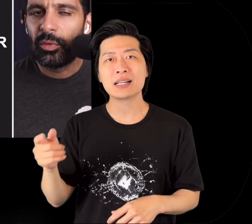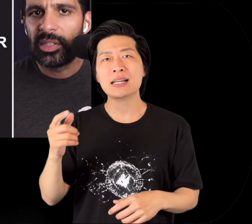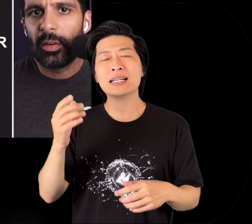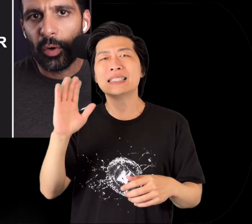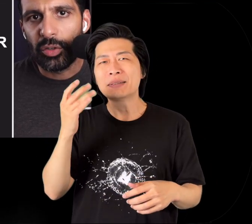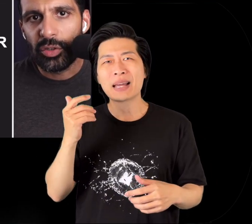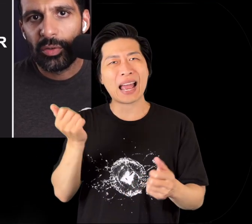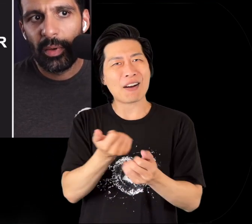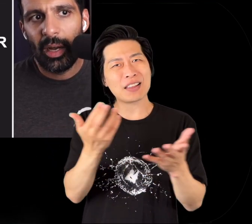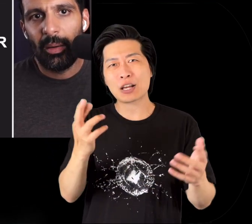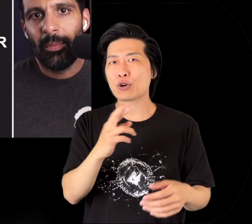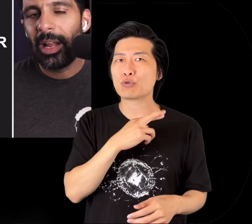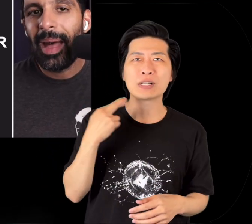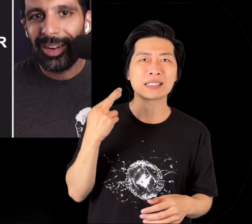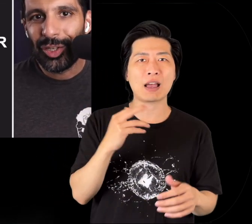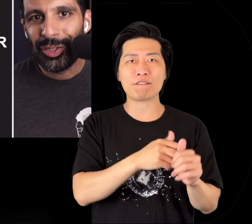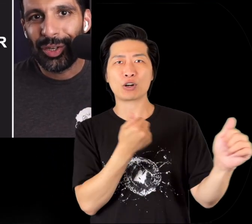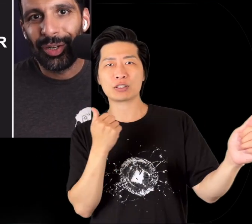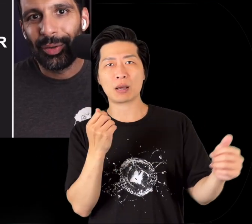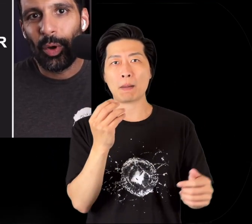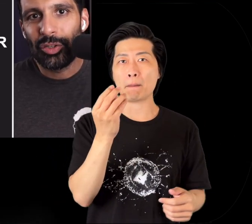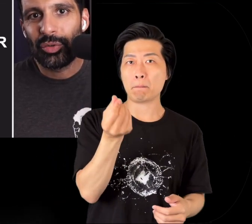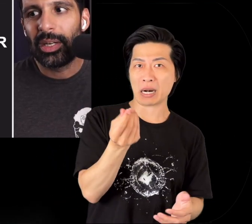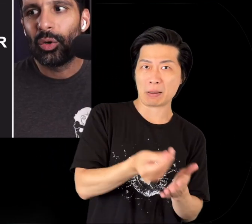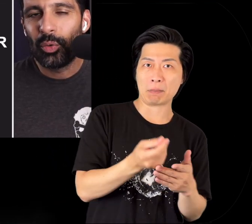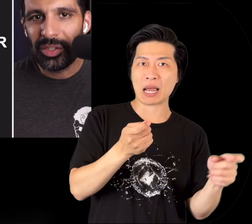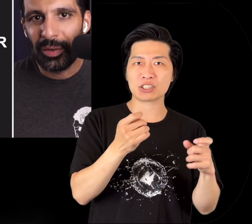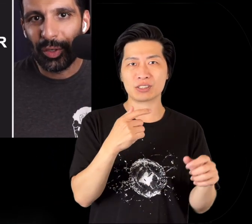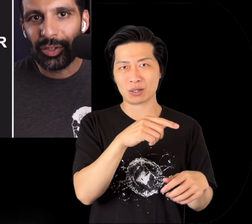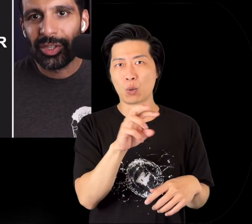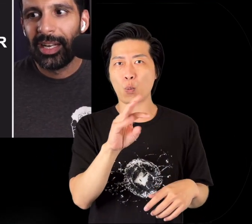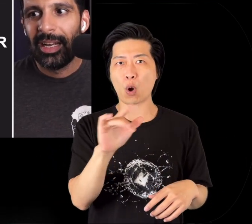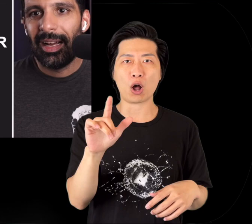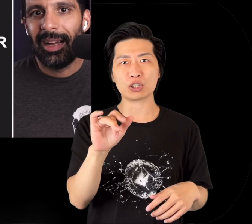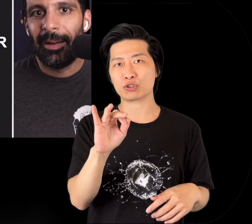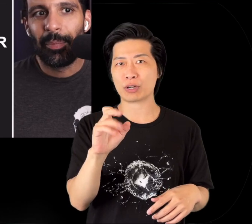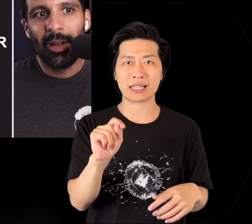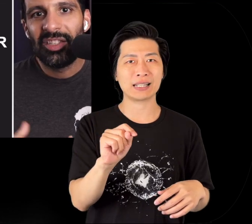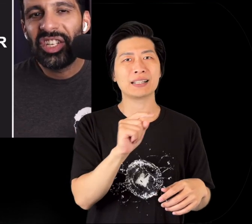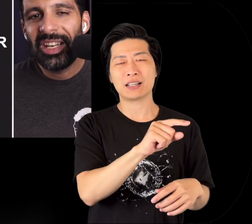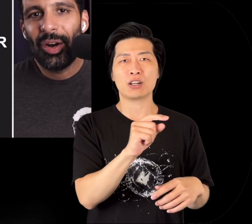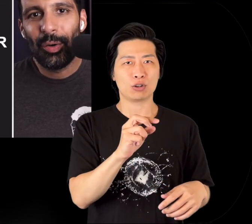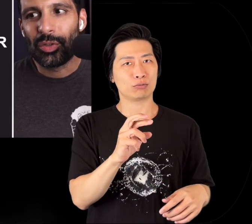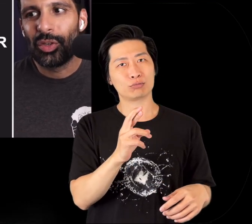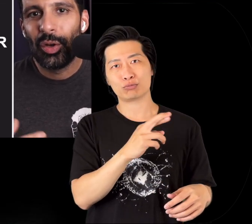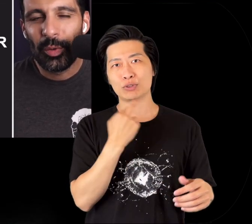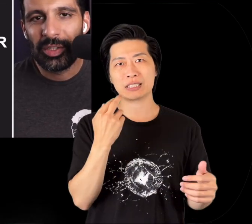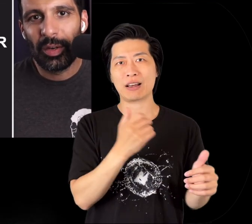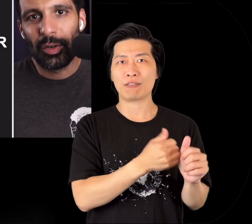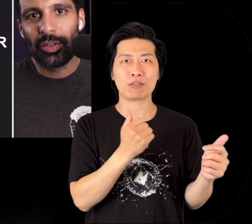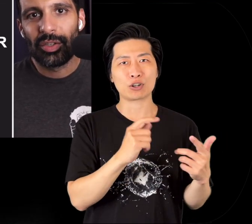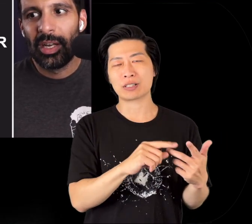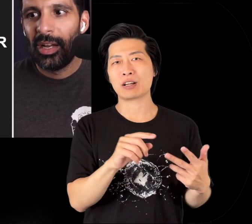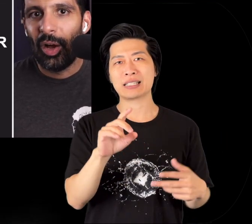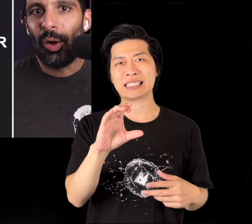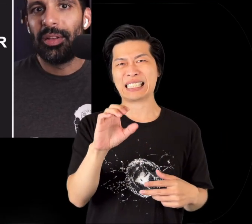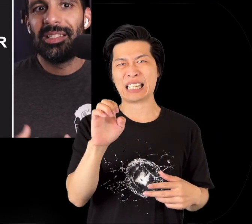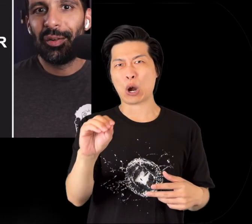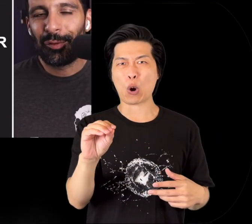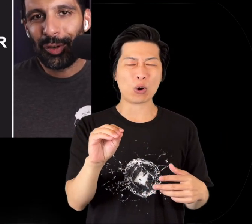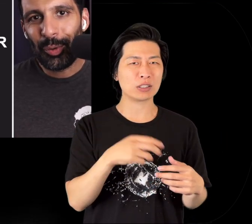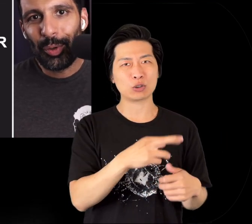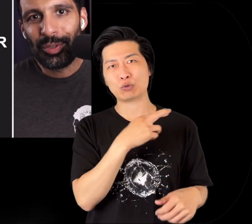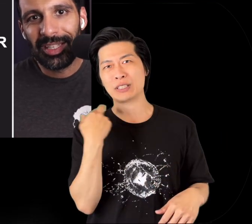seems risk averse. Money managers on Wall Street, risk averse. CEOs, risk averse. All